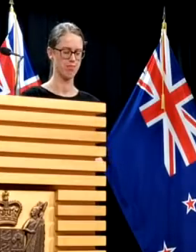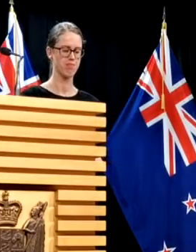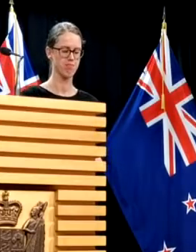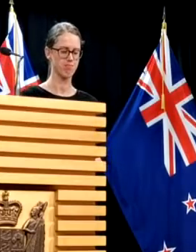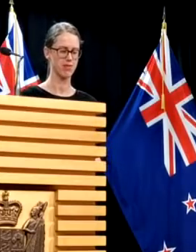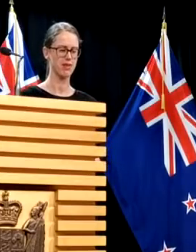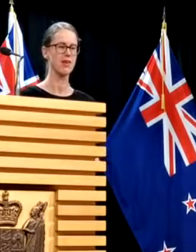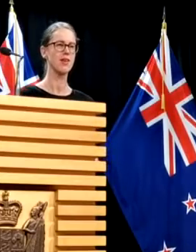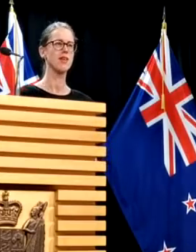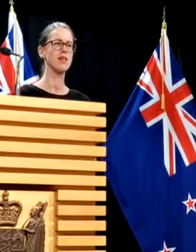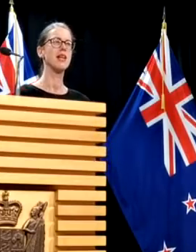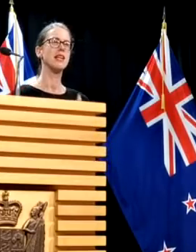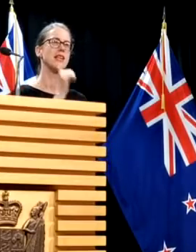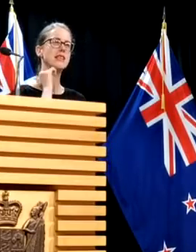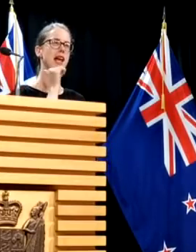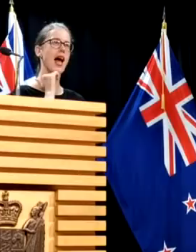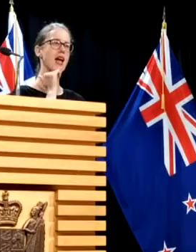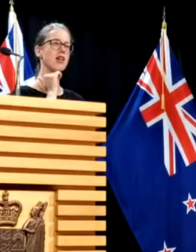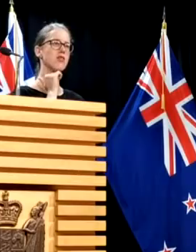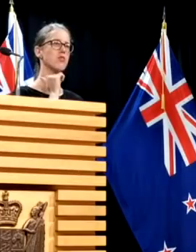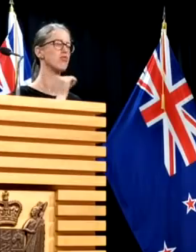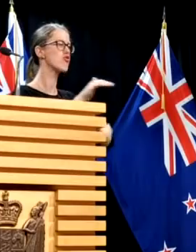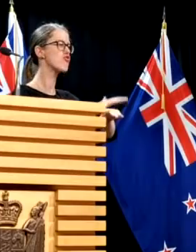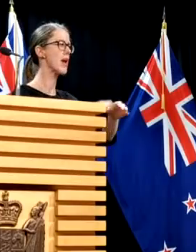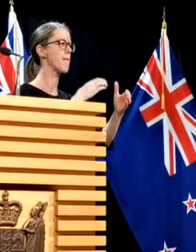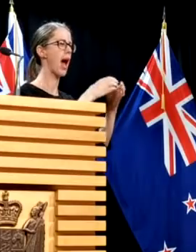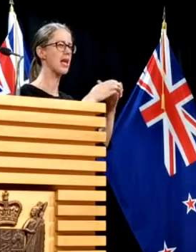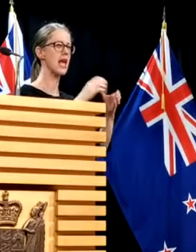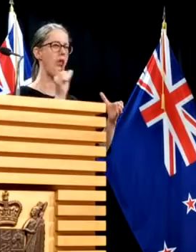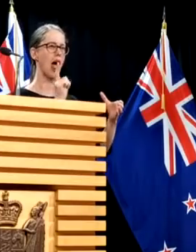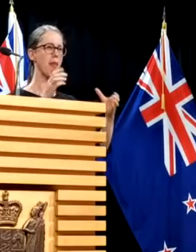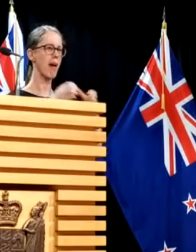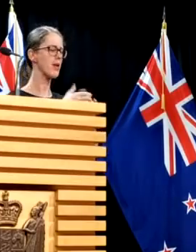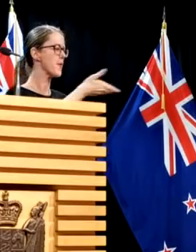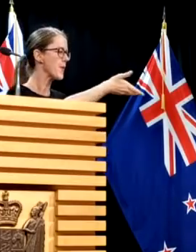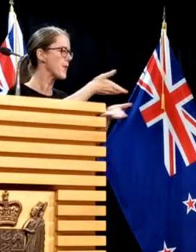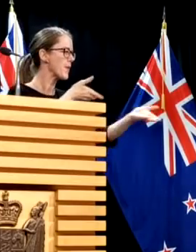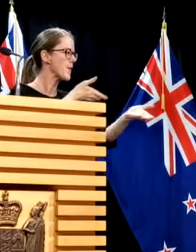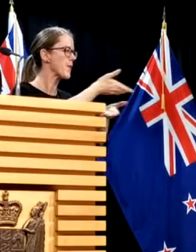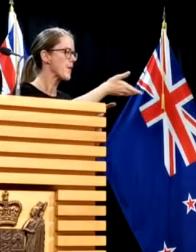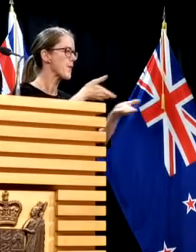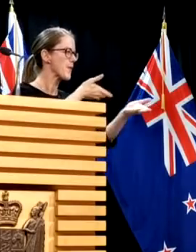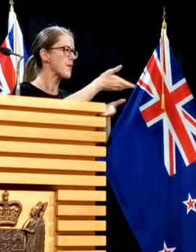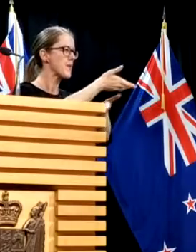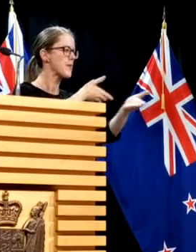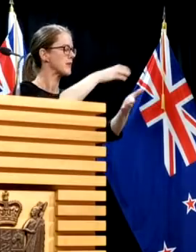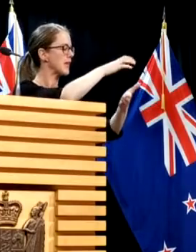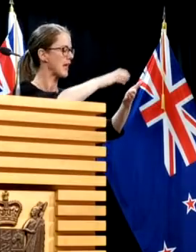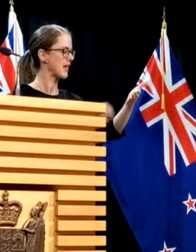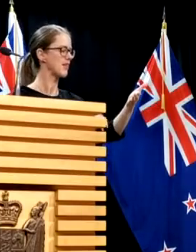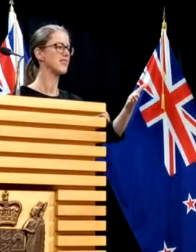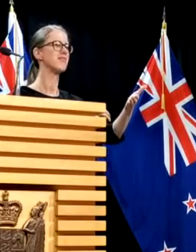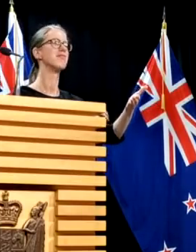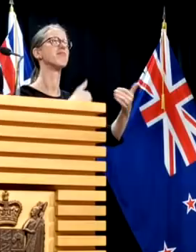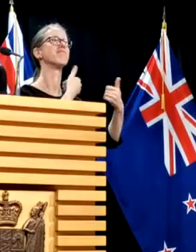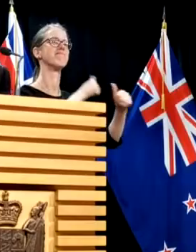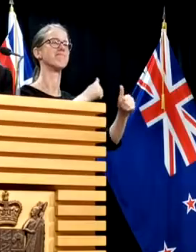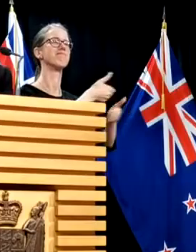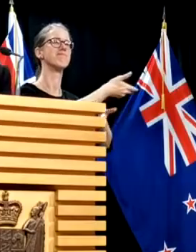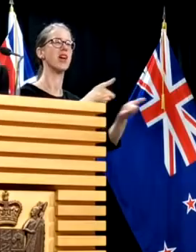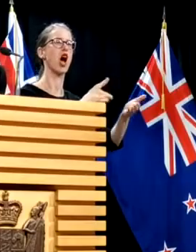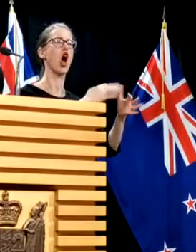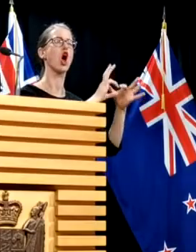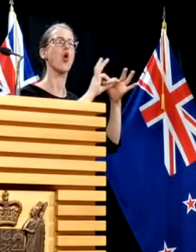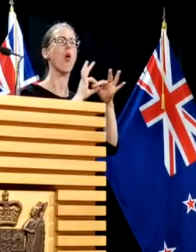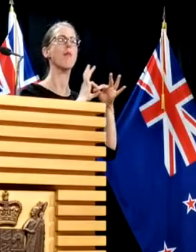we concluded discussions on the final text of a cooperation agreement between the incoming Labor